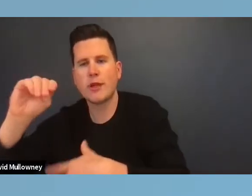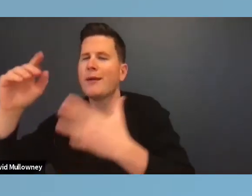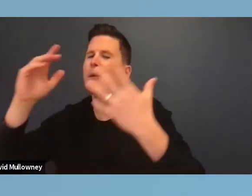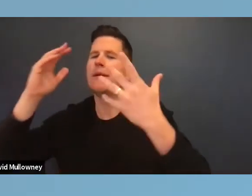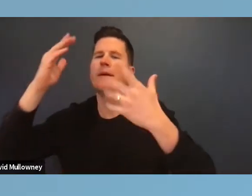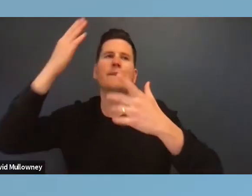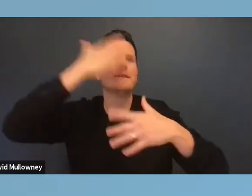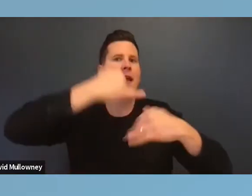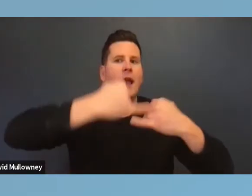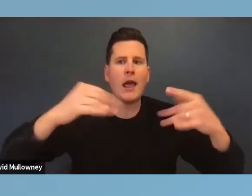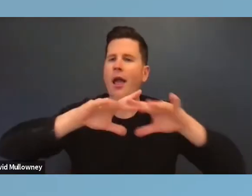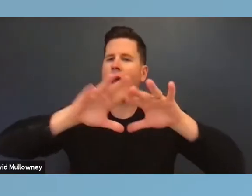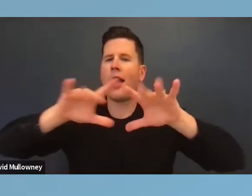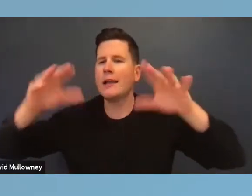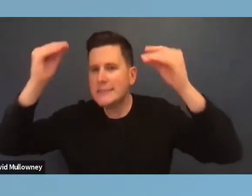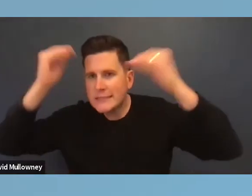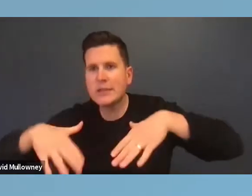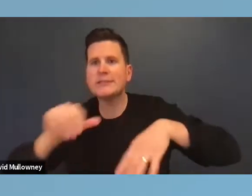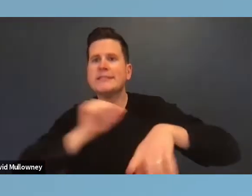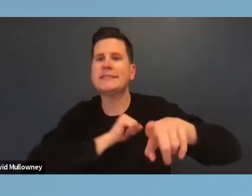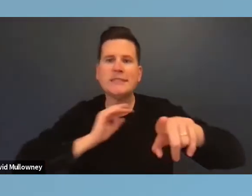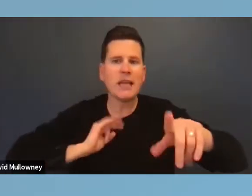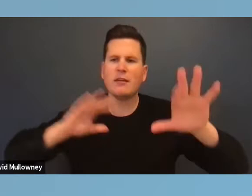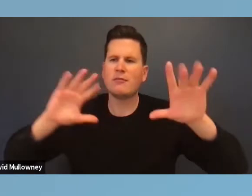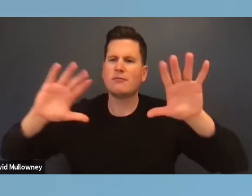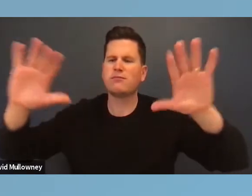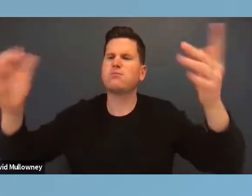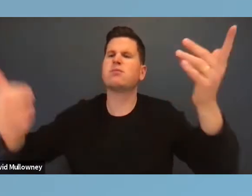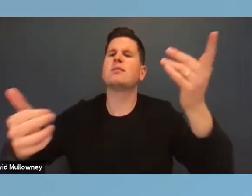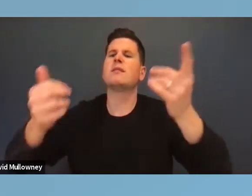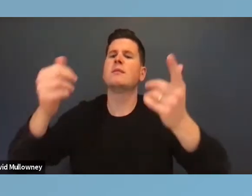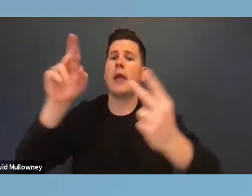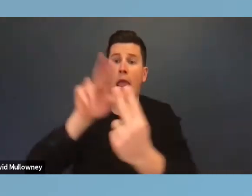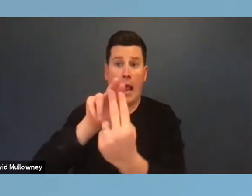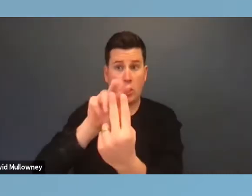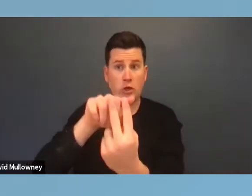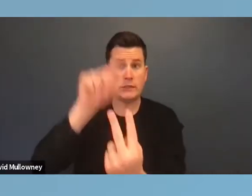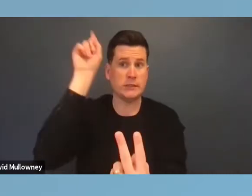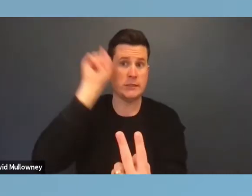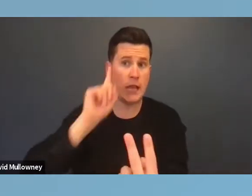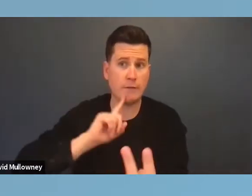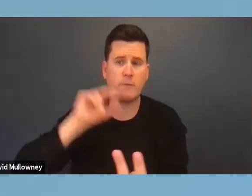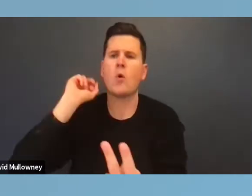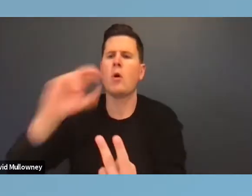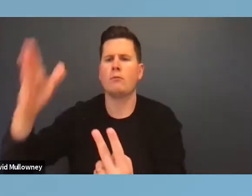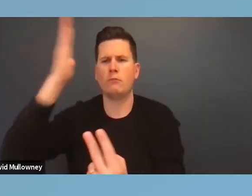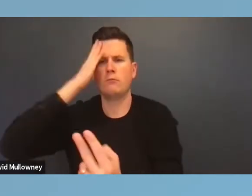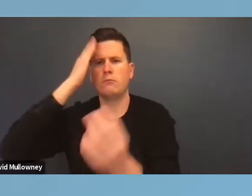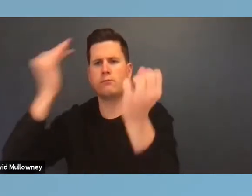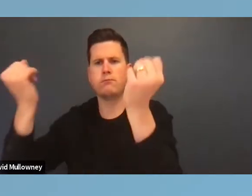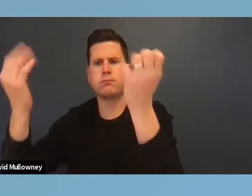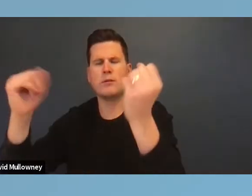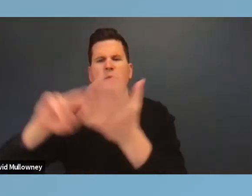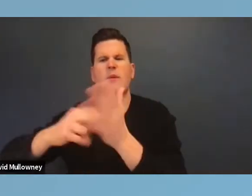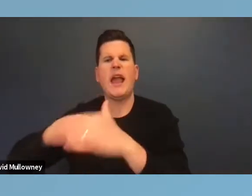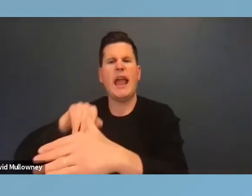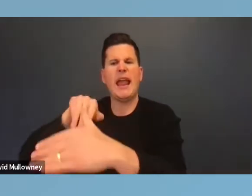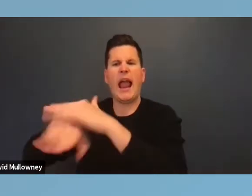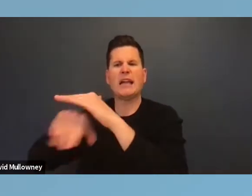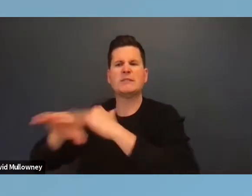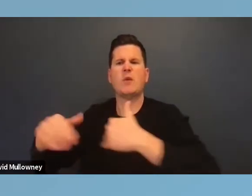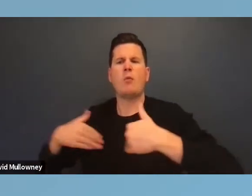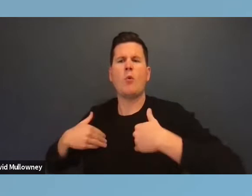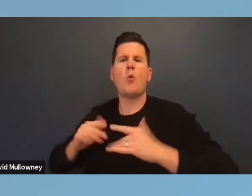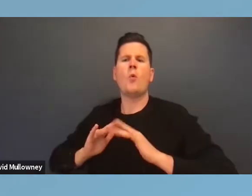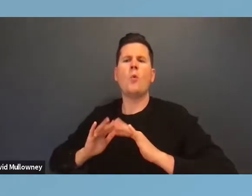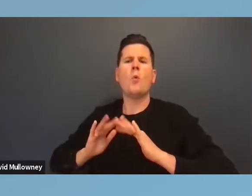the administration, frontline people, teachers, and staff, they either are deaf or they know sign language.